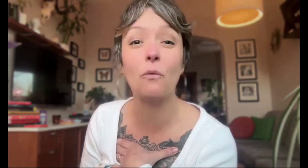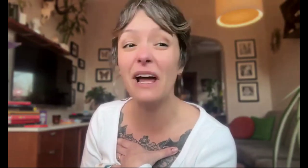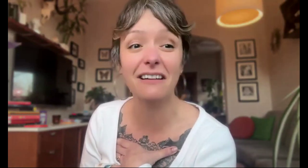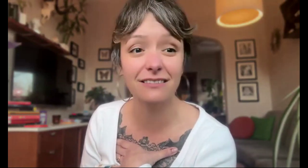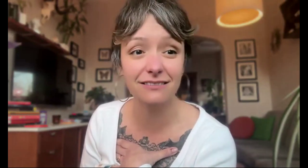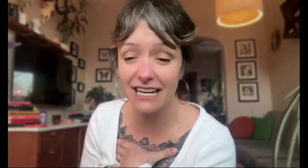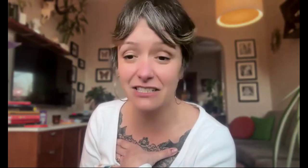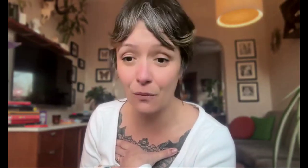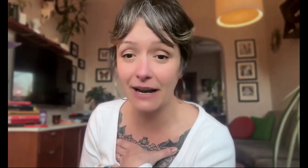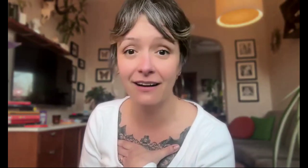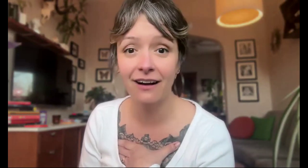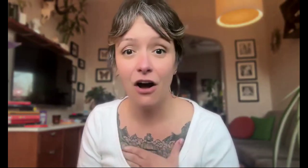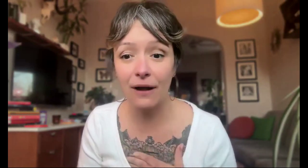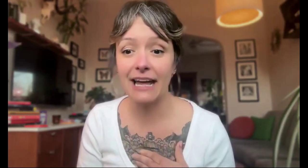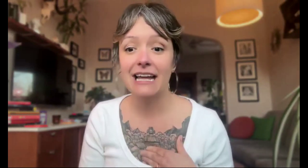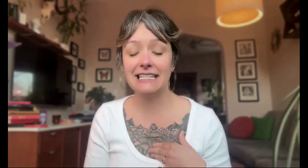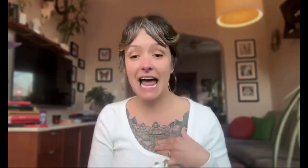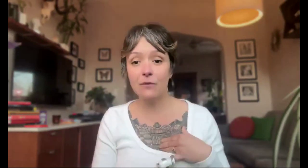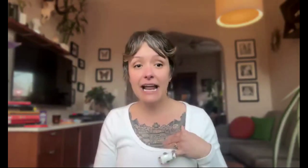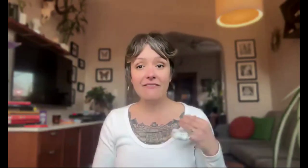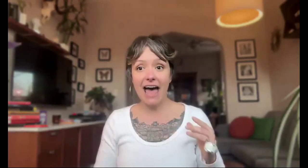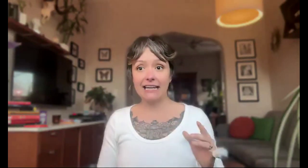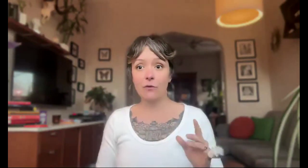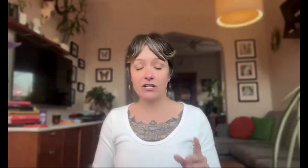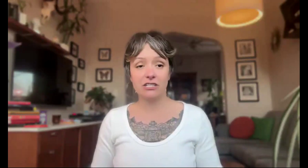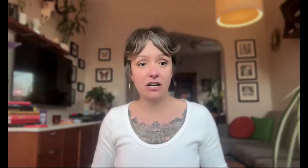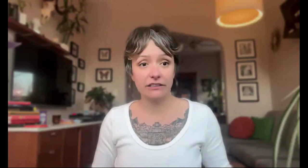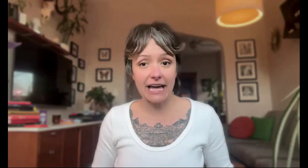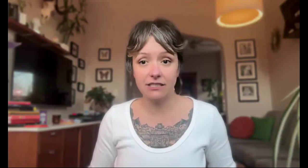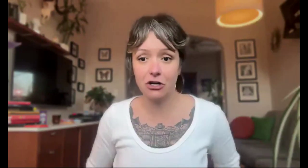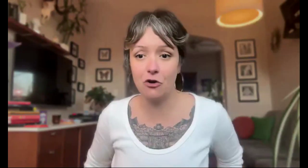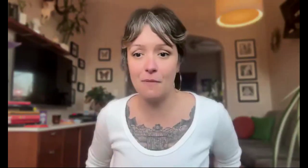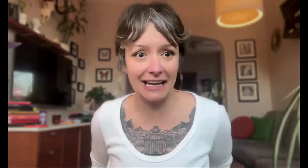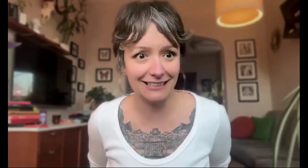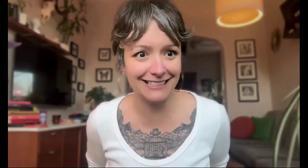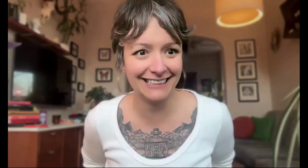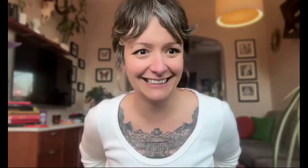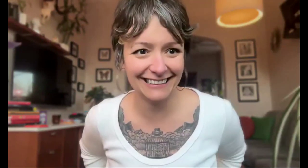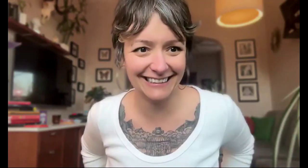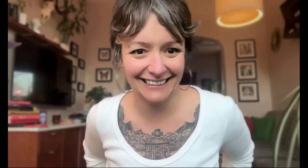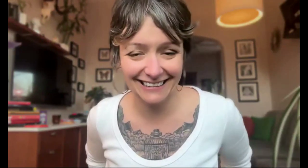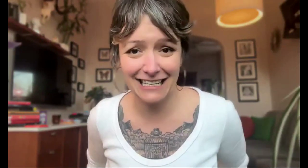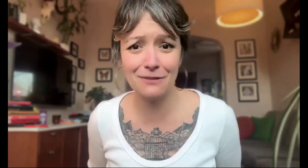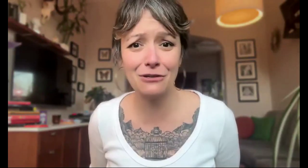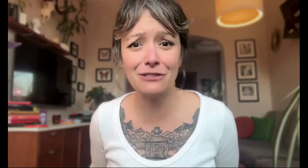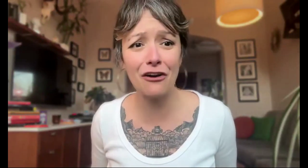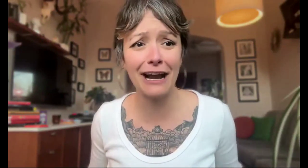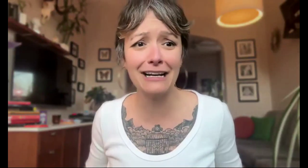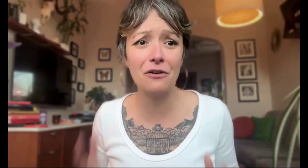a win. That is a win. Okay, does anyone have any questions in our last 2 minutes? And I'm so sorry. I know